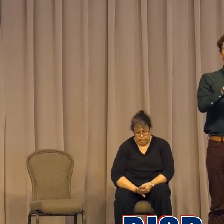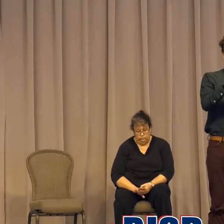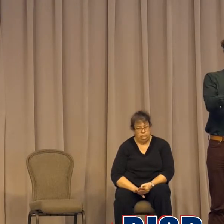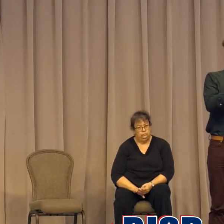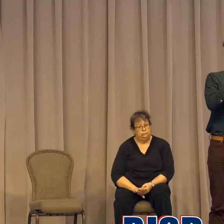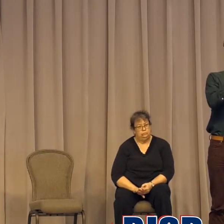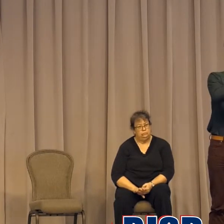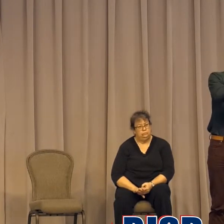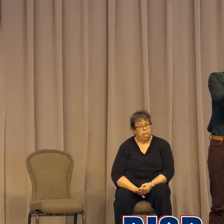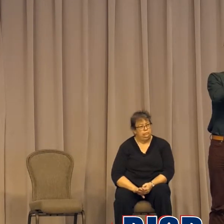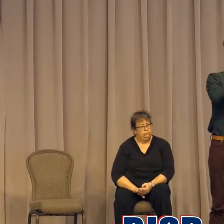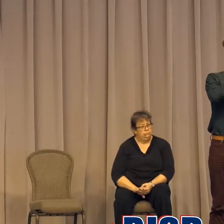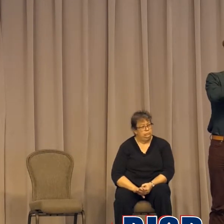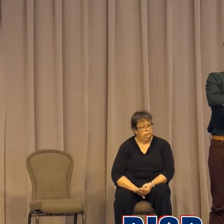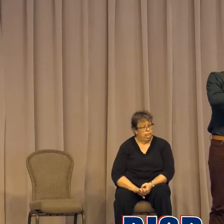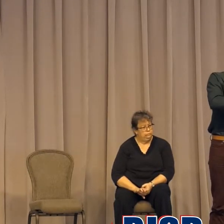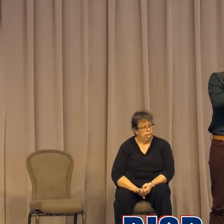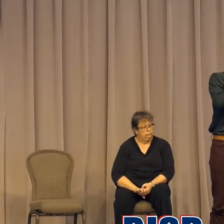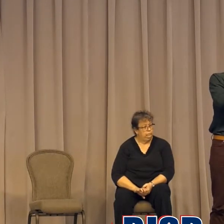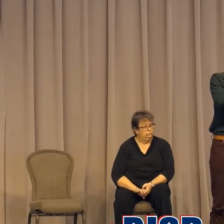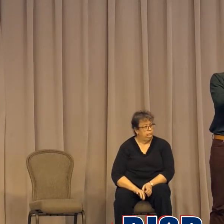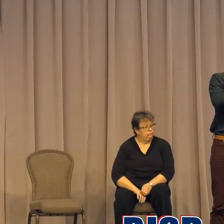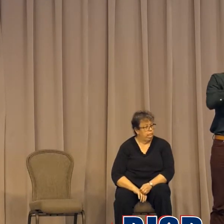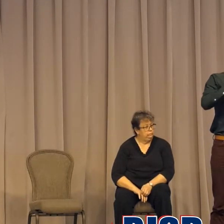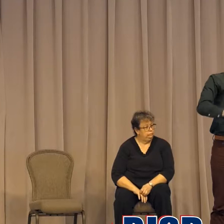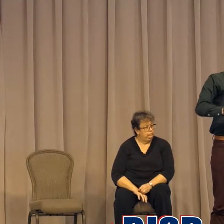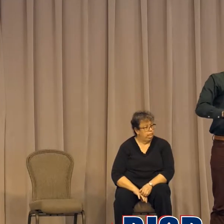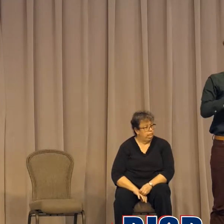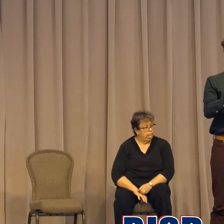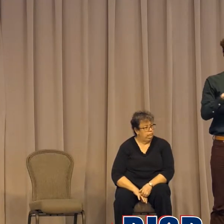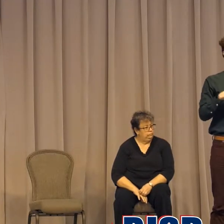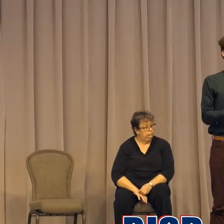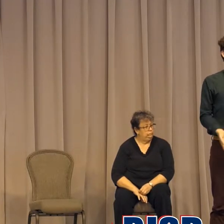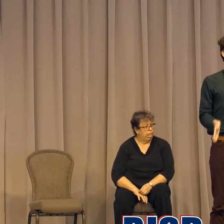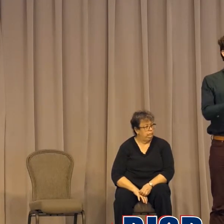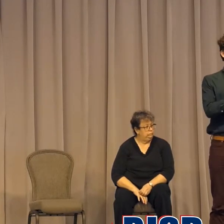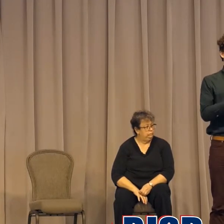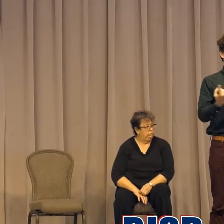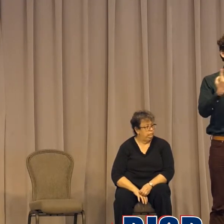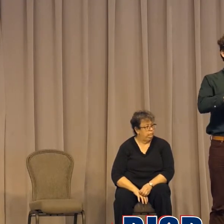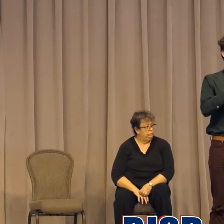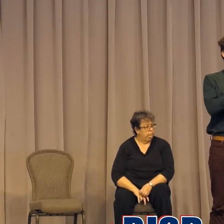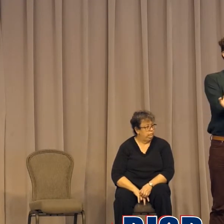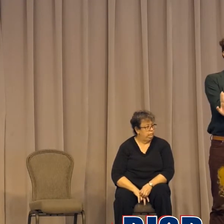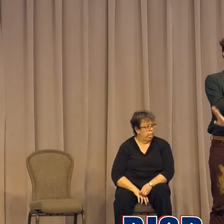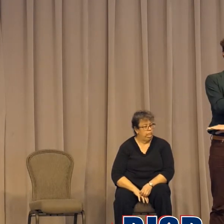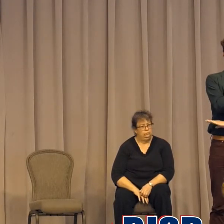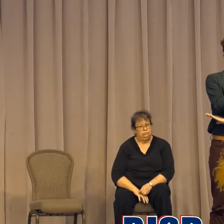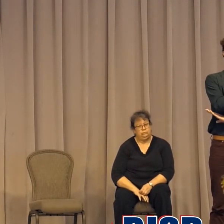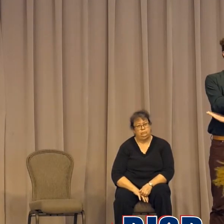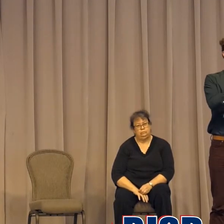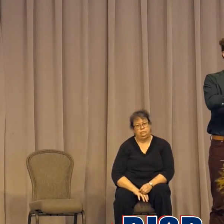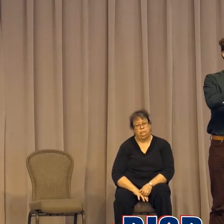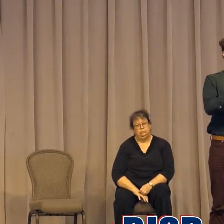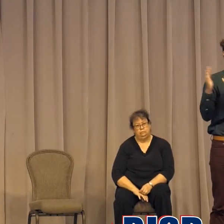early childhood education. This bill funds full day pre-kindergarten.